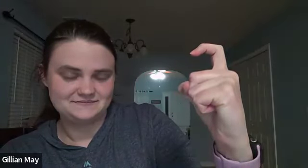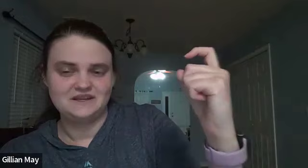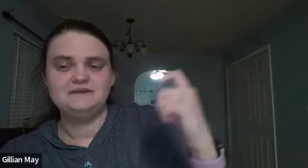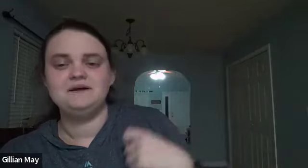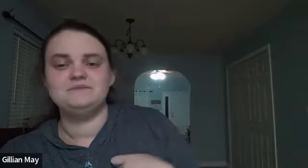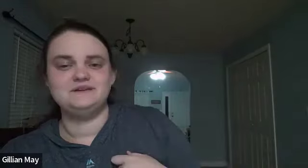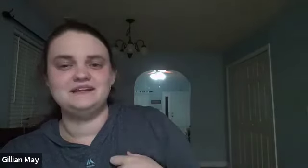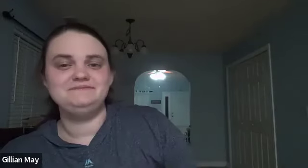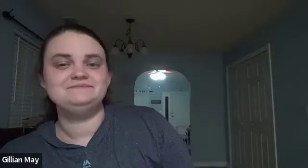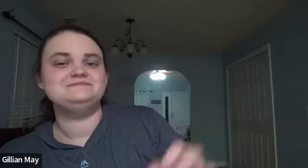Okay, I'm gonna do it again.